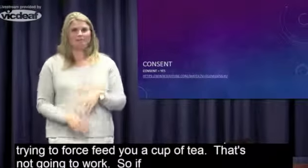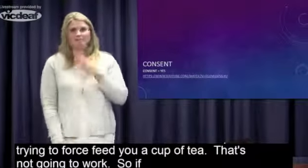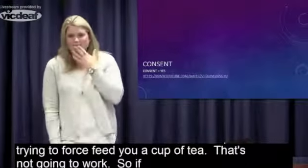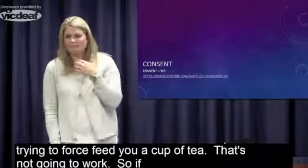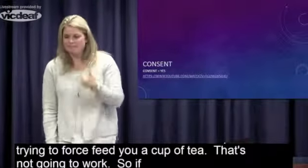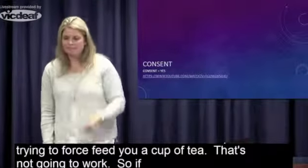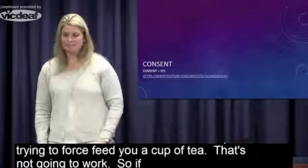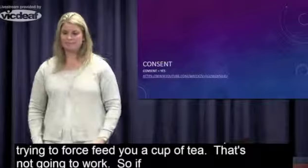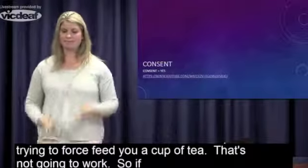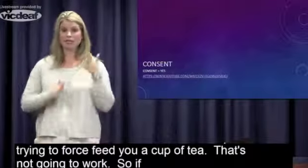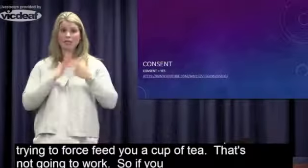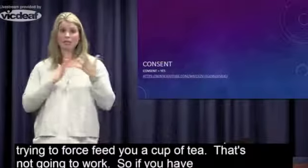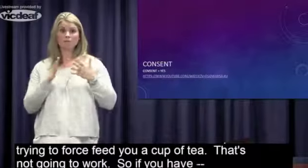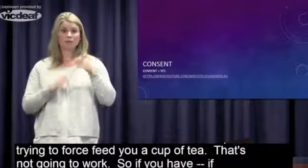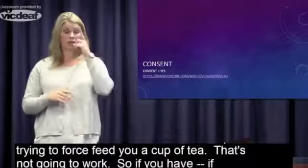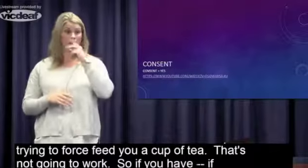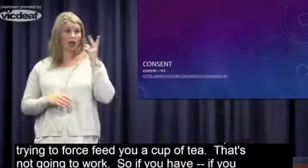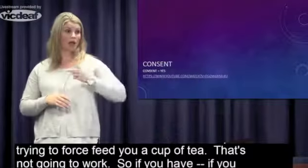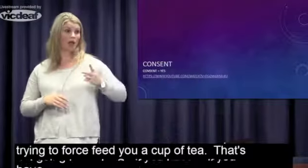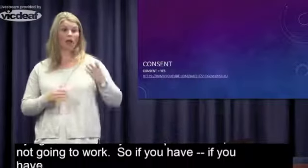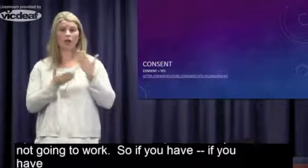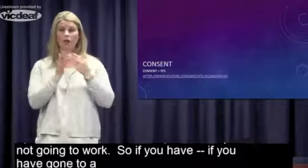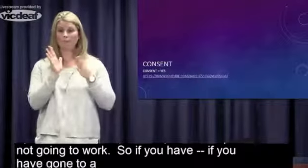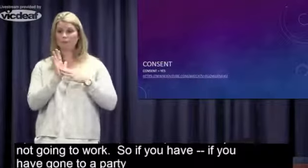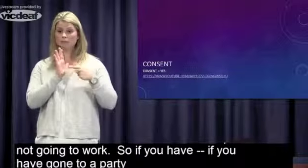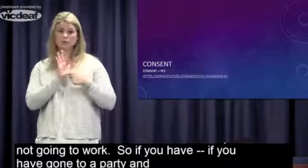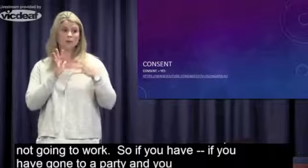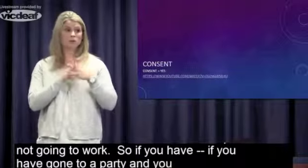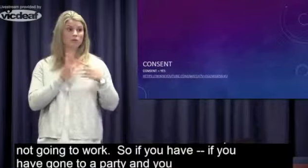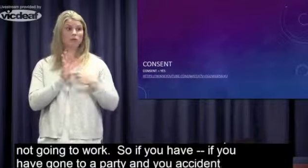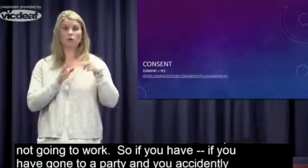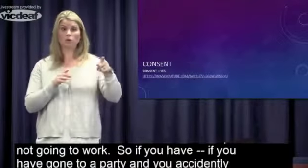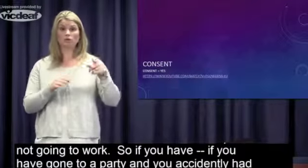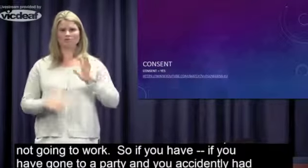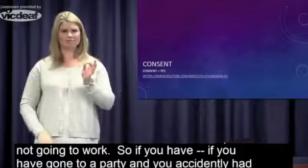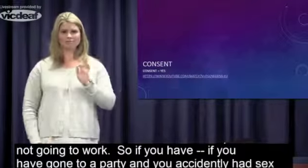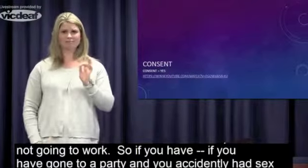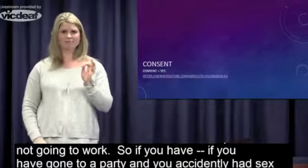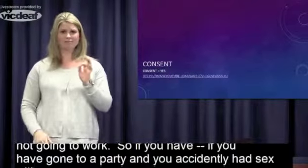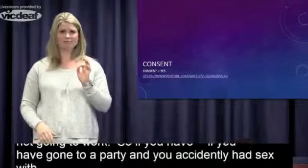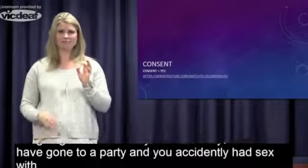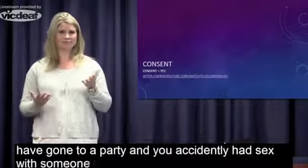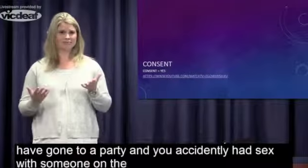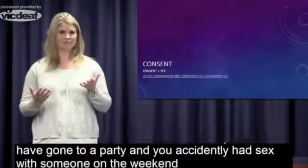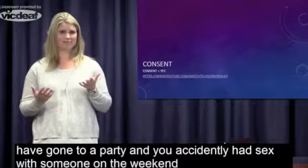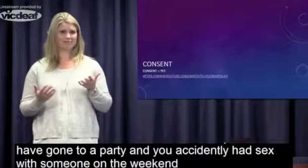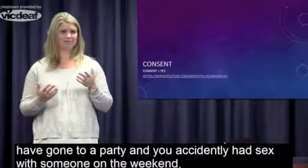you've gone to a party and you accidentally had sex with someone on the weekend, that doesn't mean that you've